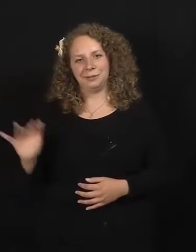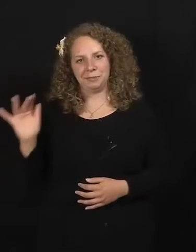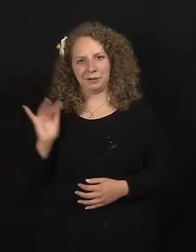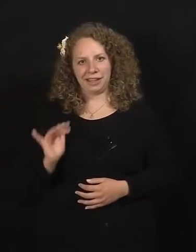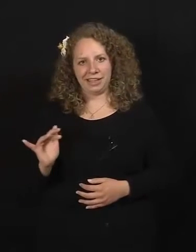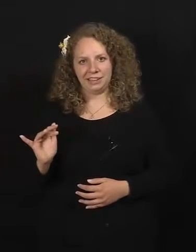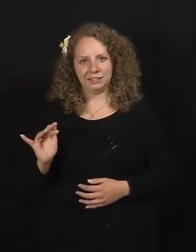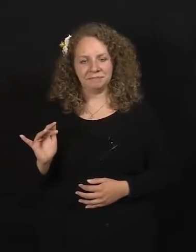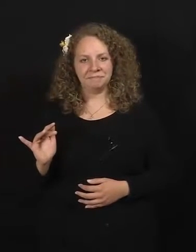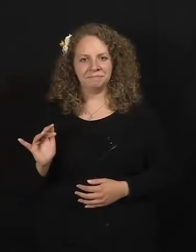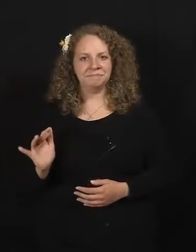with my right hand.